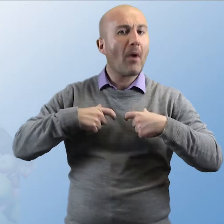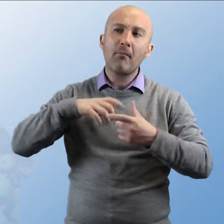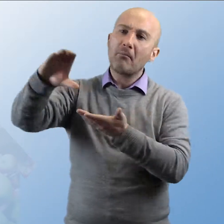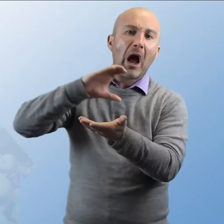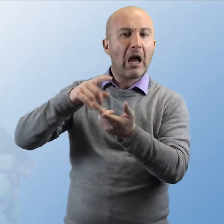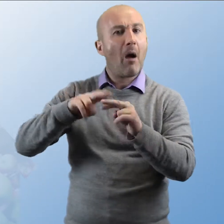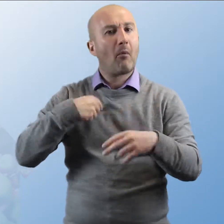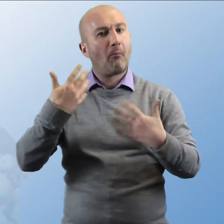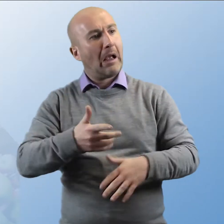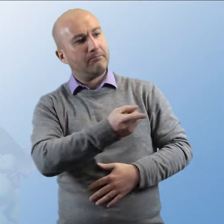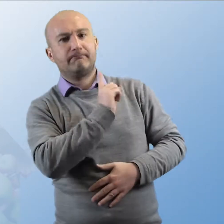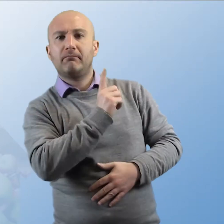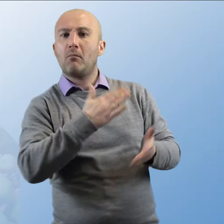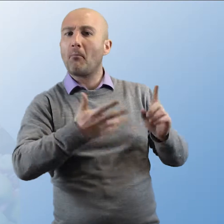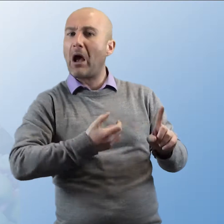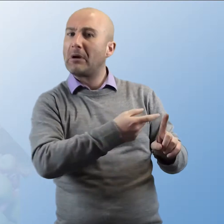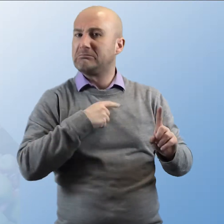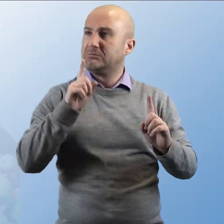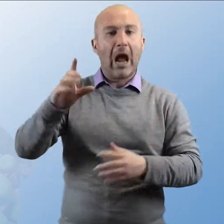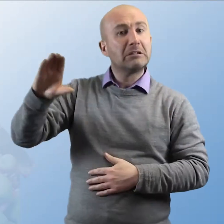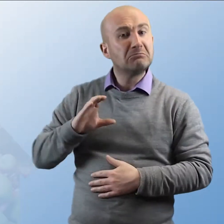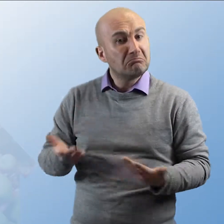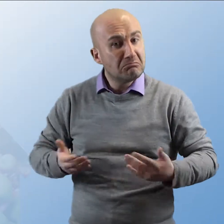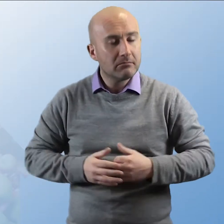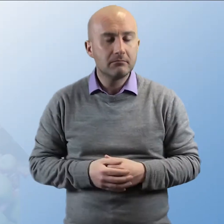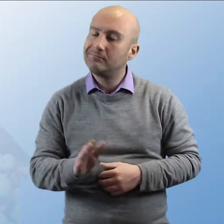You can't get a Scottish Welfare Fund grant if you've been sanctioned.